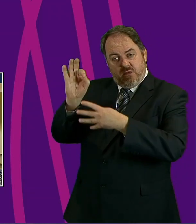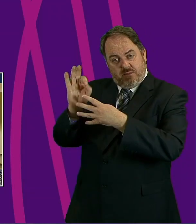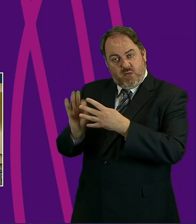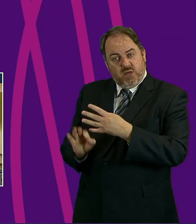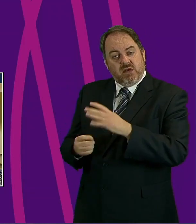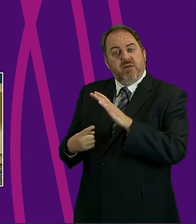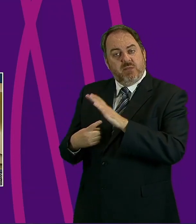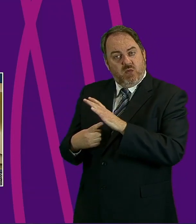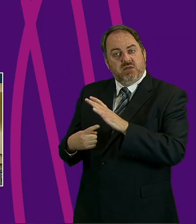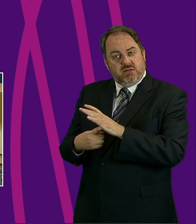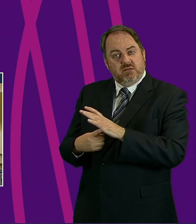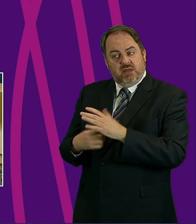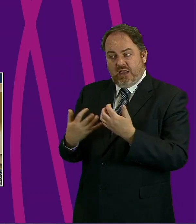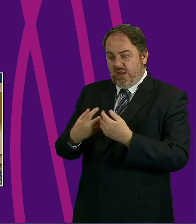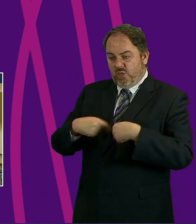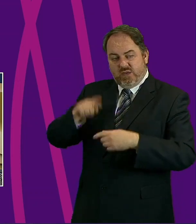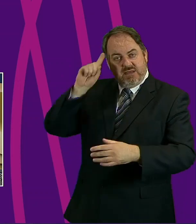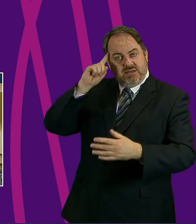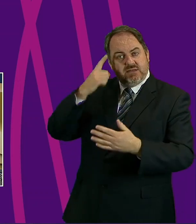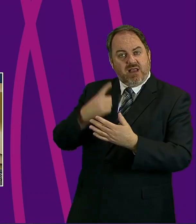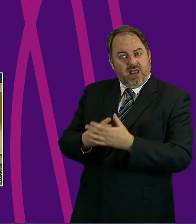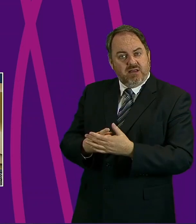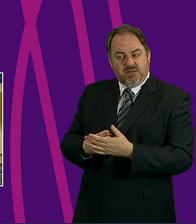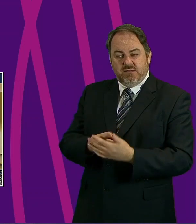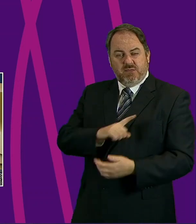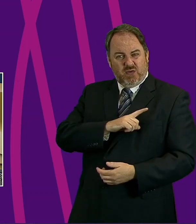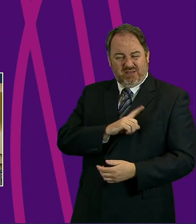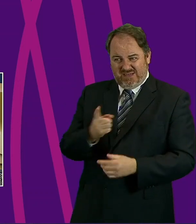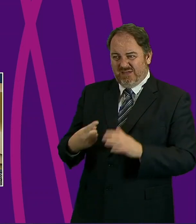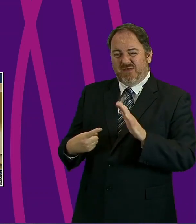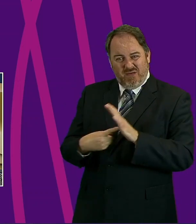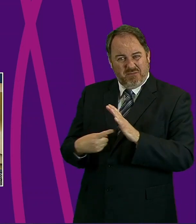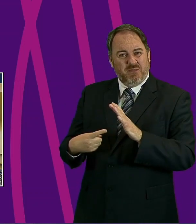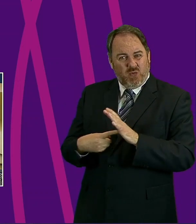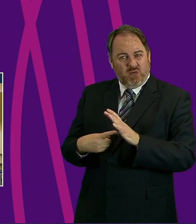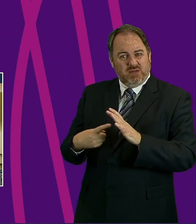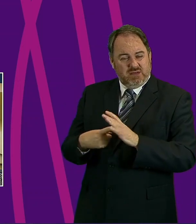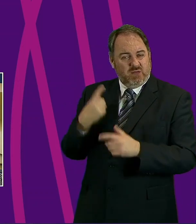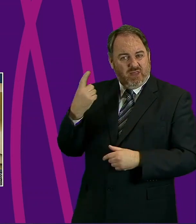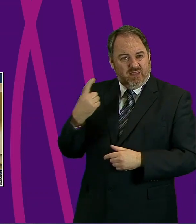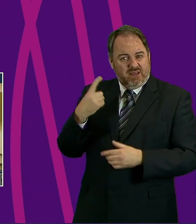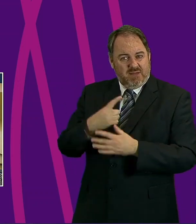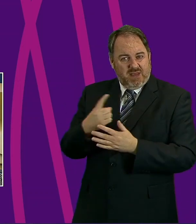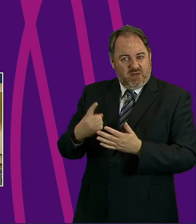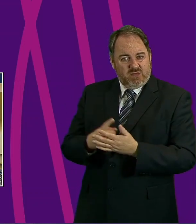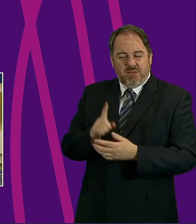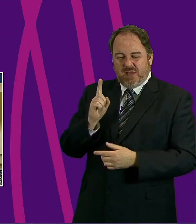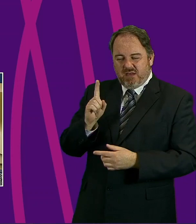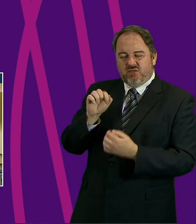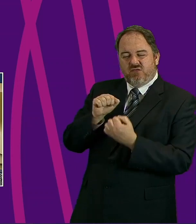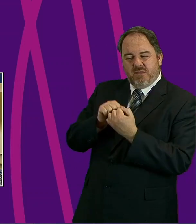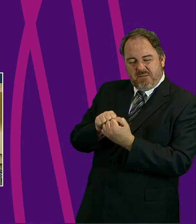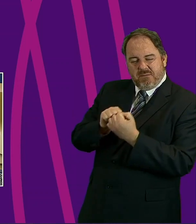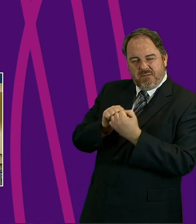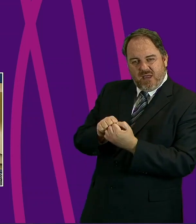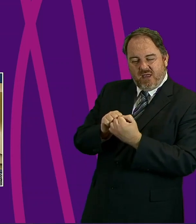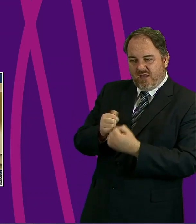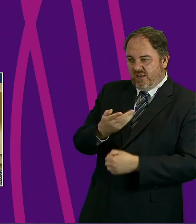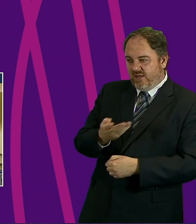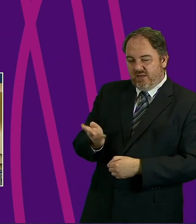taken and the reasons for those decisions. This is a really important issue to have under consideration. I would remind members, though, that